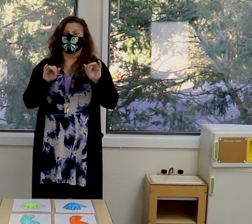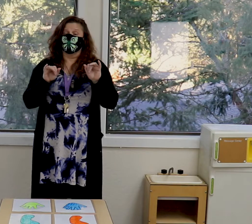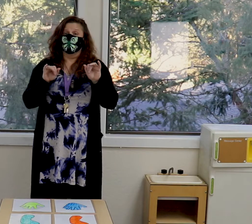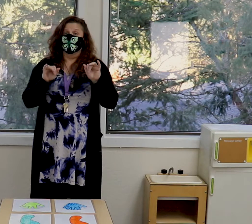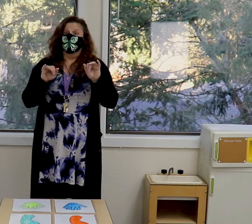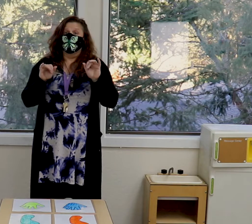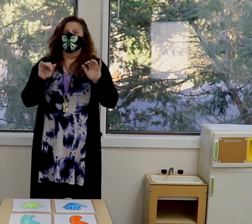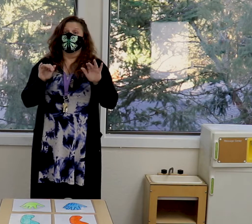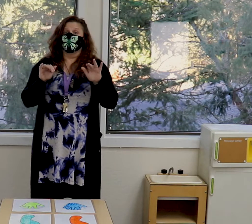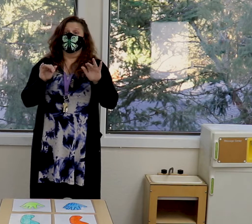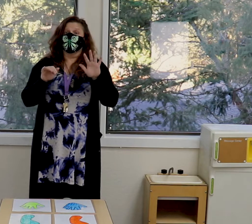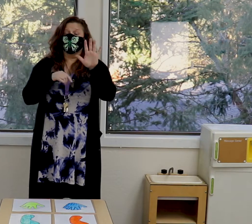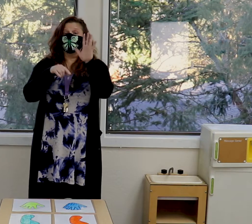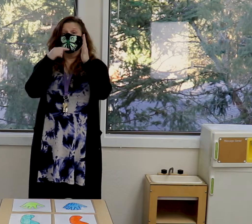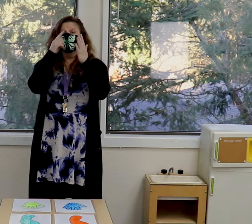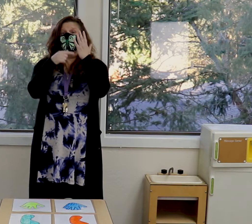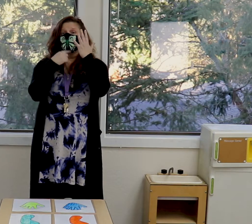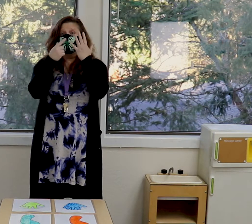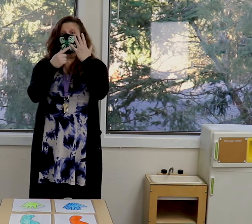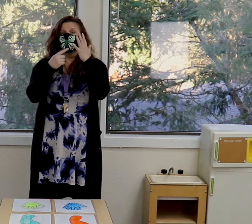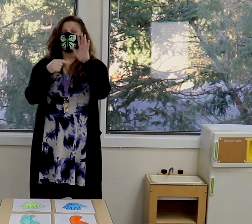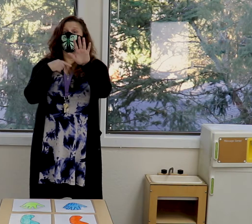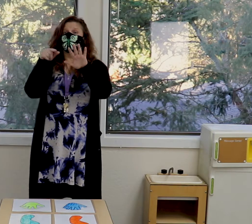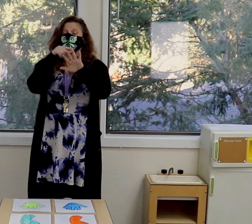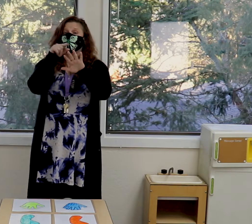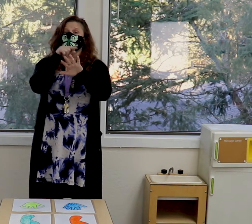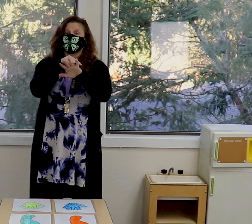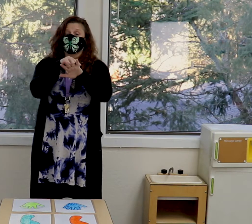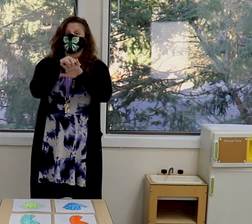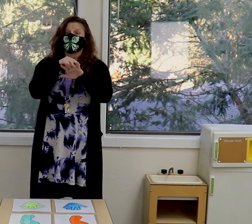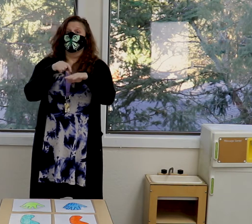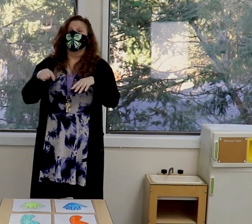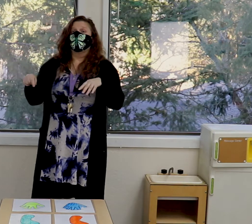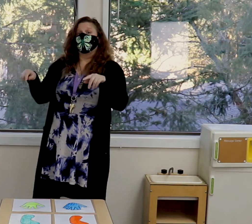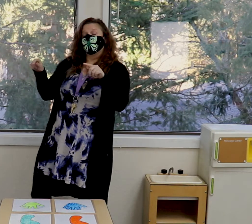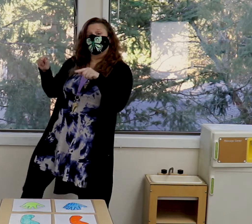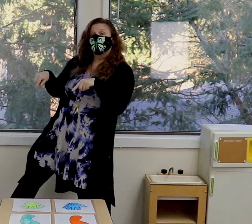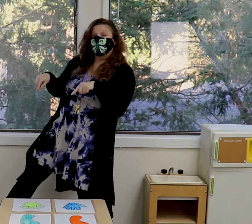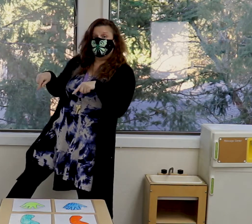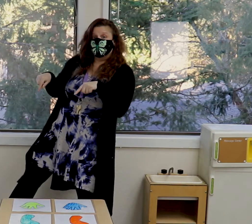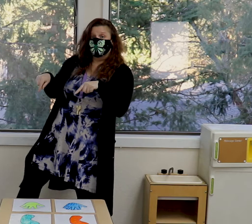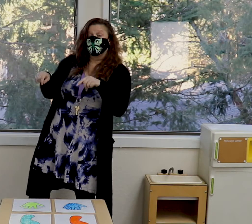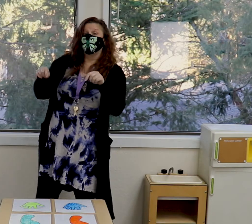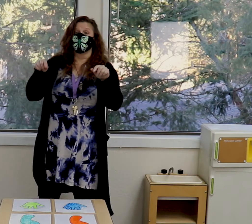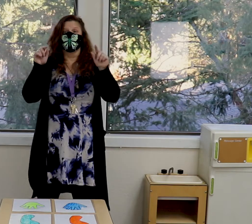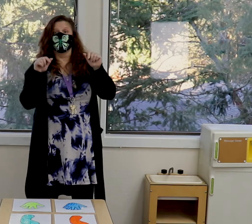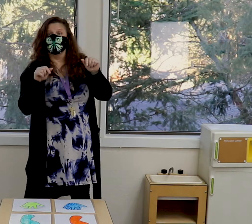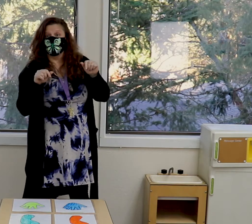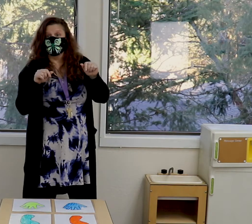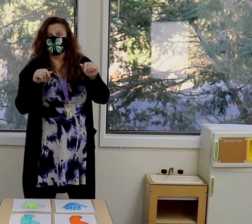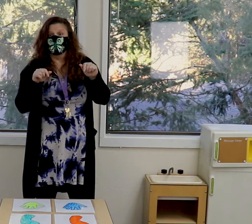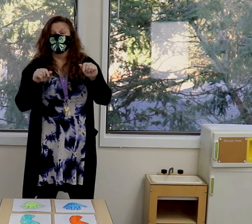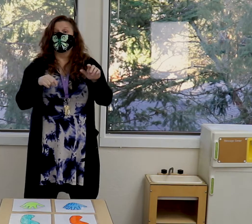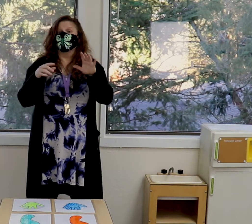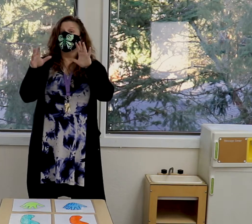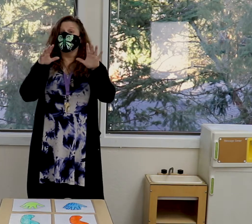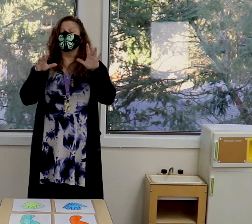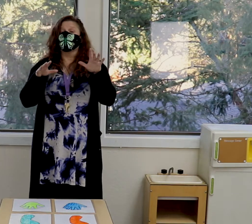child, with either tracing your hand or your child's hand and your foot or their feet, and you decorate